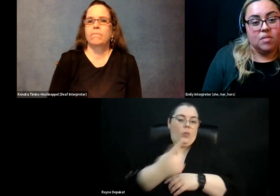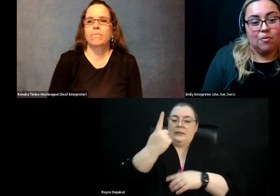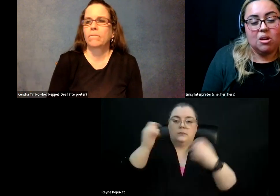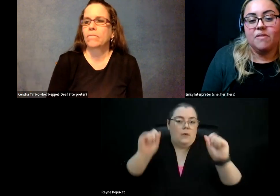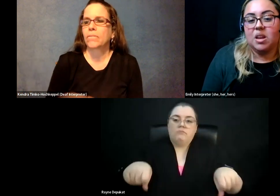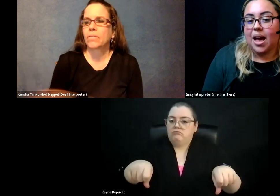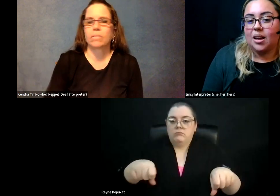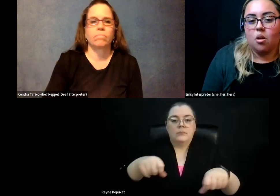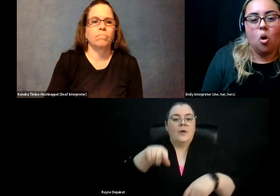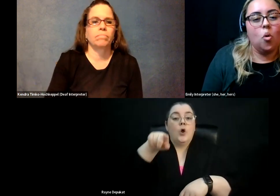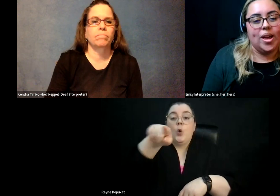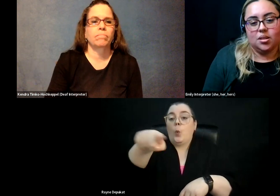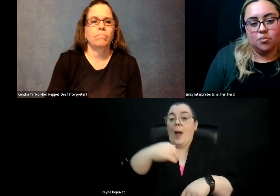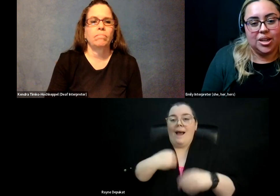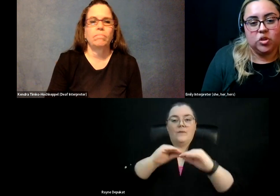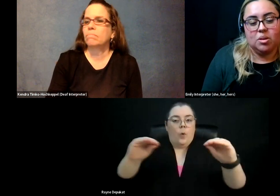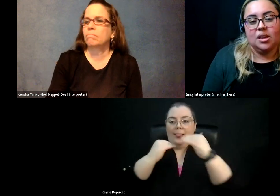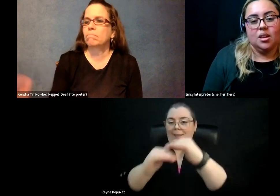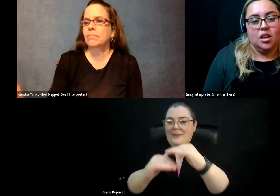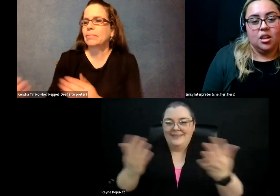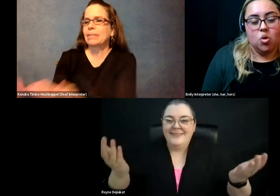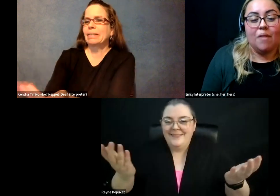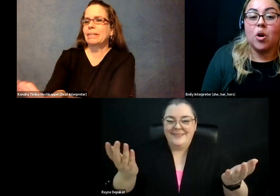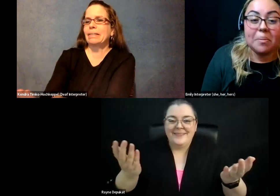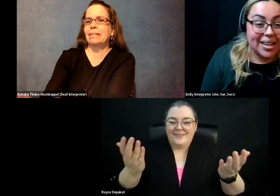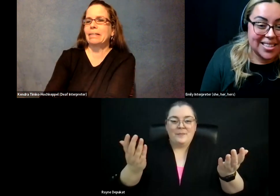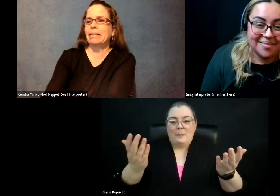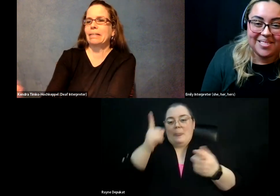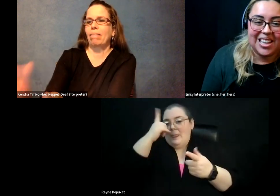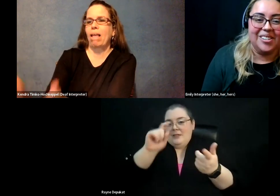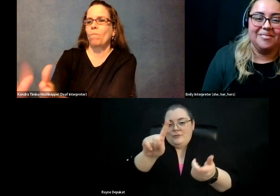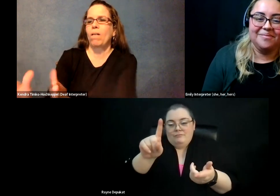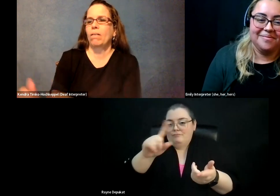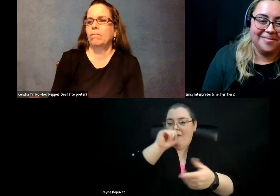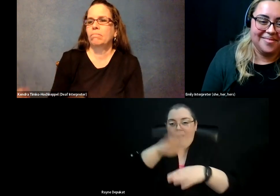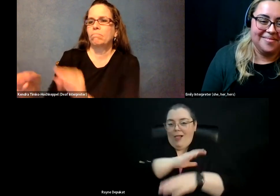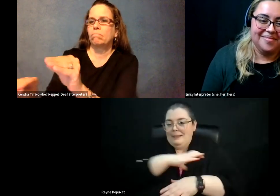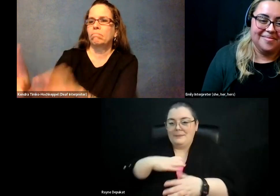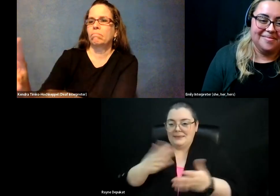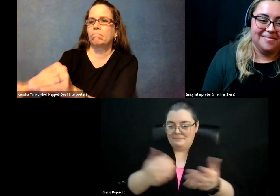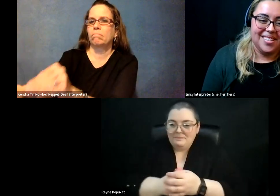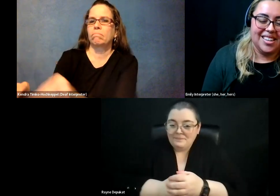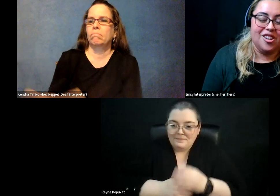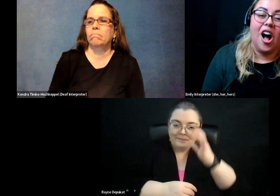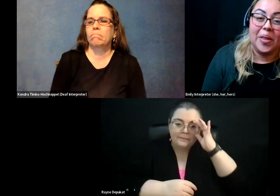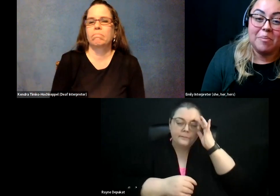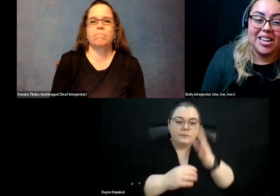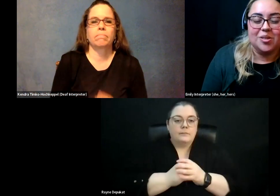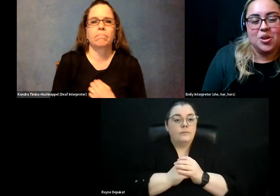If you have feedback, always reach out to me. You have no limits, so you're not on the committee, so you